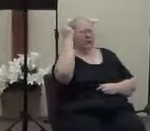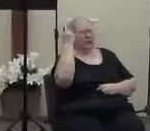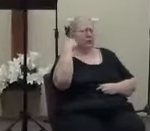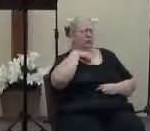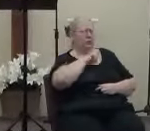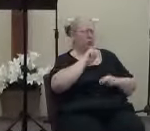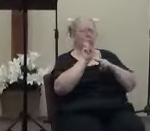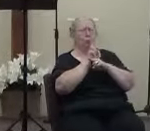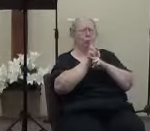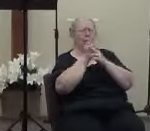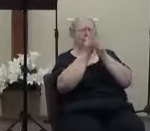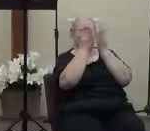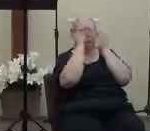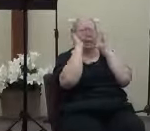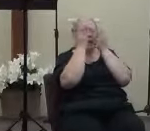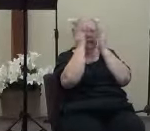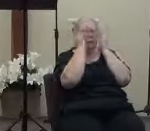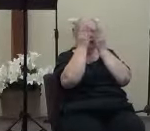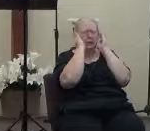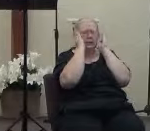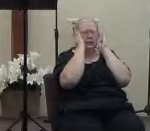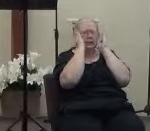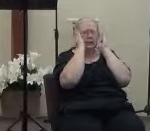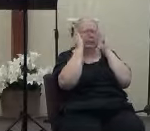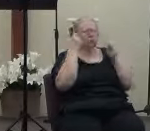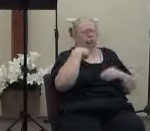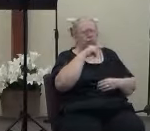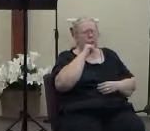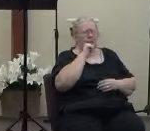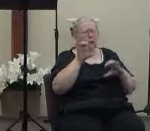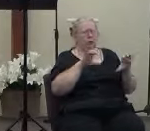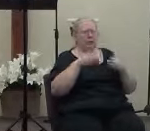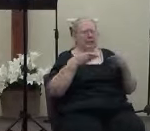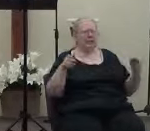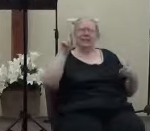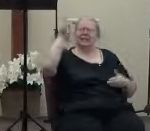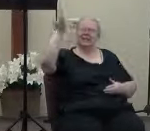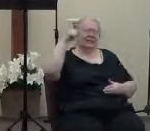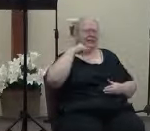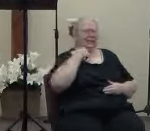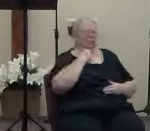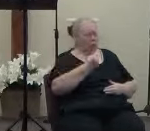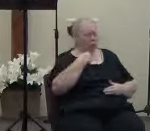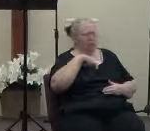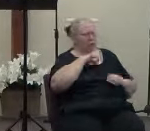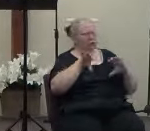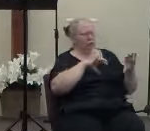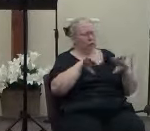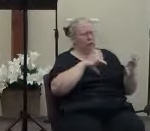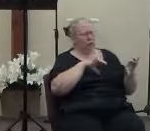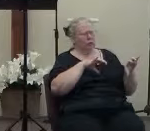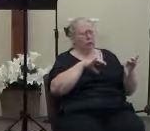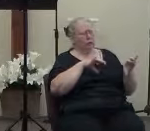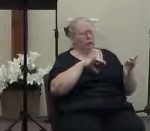mask. We seem eager, but we're not doing what he's commanded us to do. They ask me for just decisions and